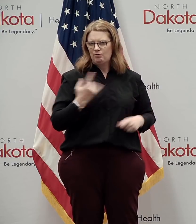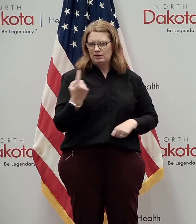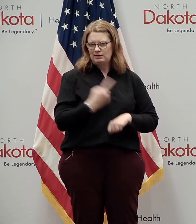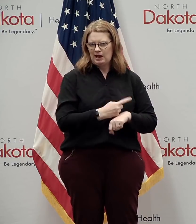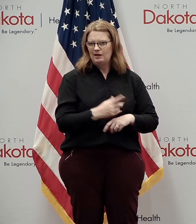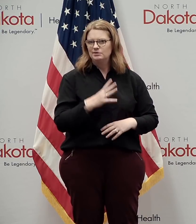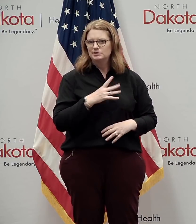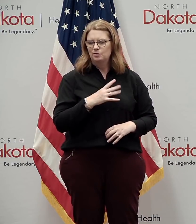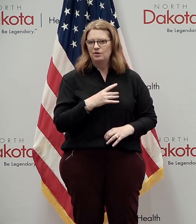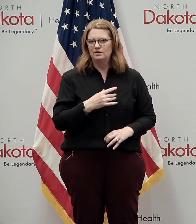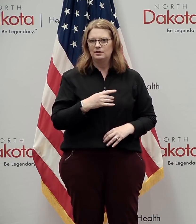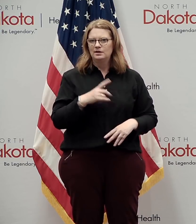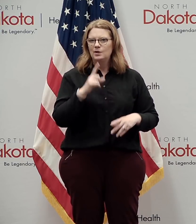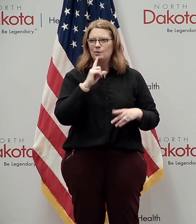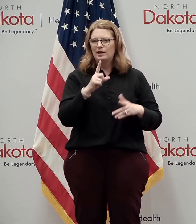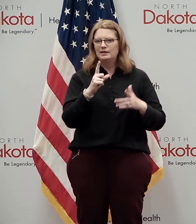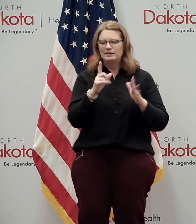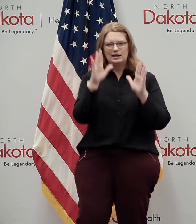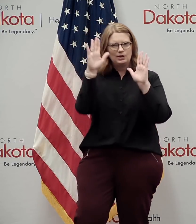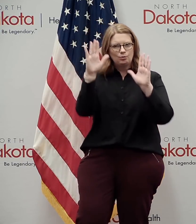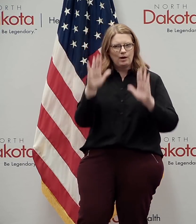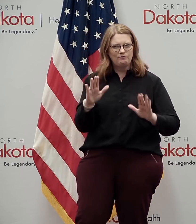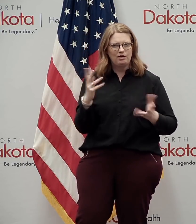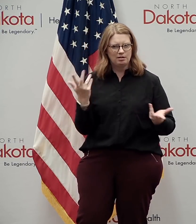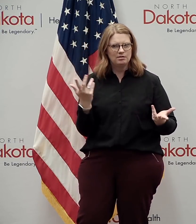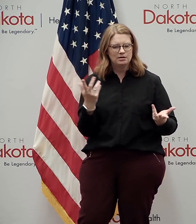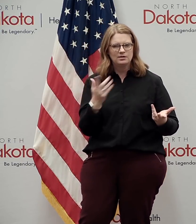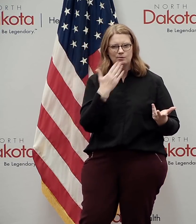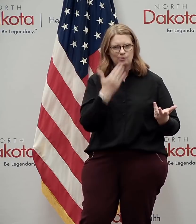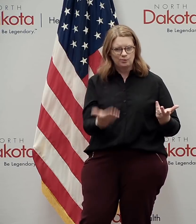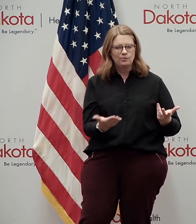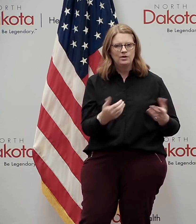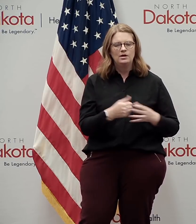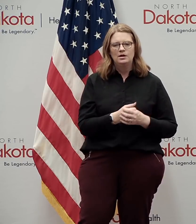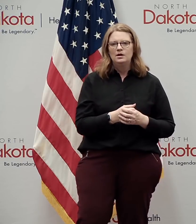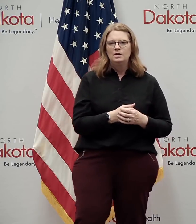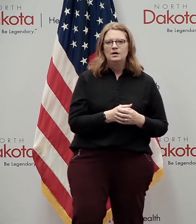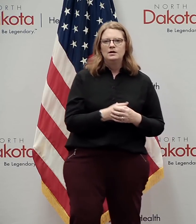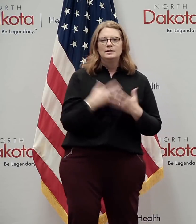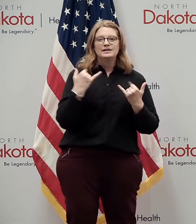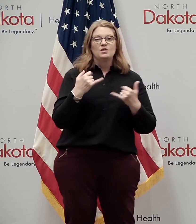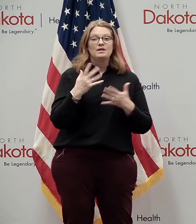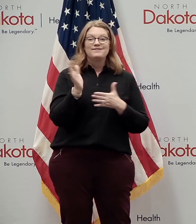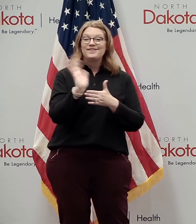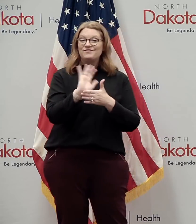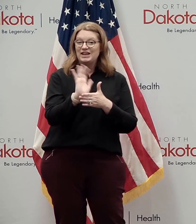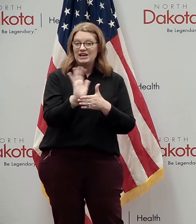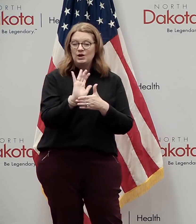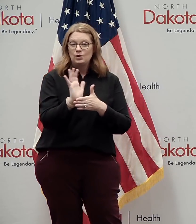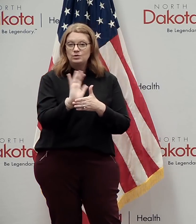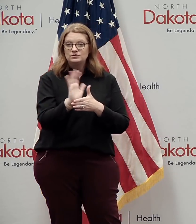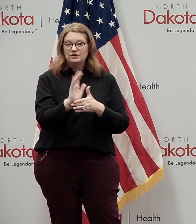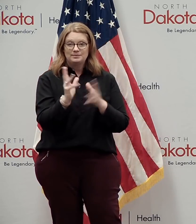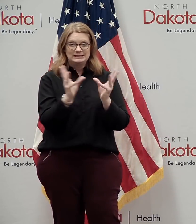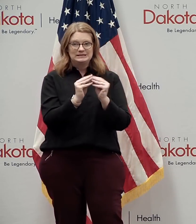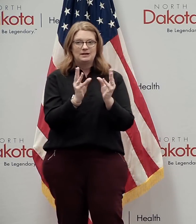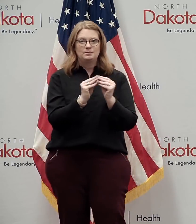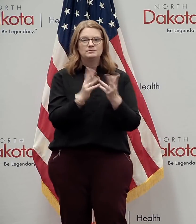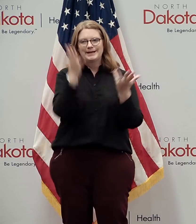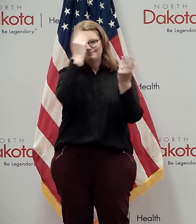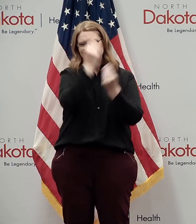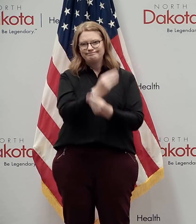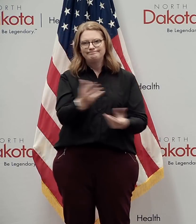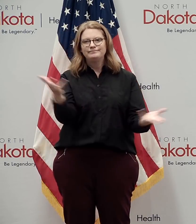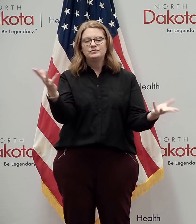and again, grateful to everybody that was there. The key thing also now, because we've got the video content, the videos from the summit will be shared for